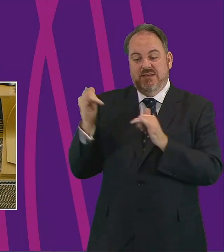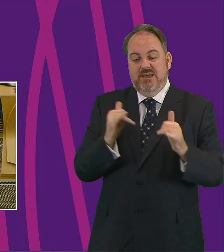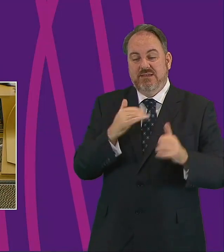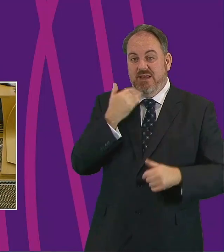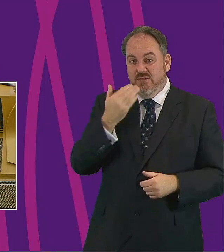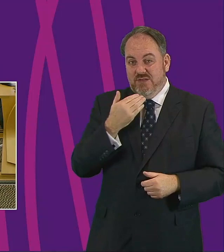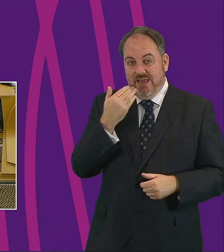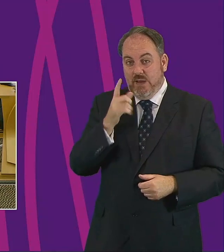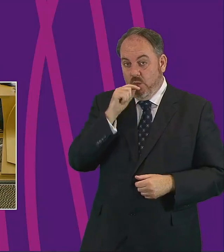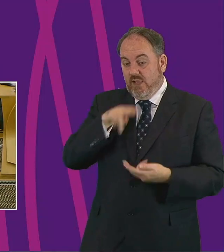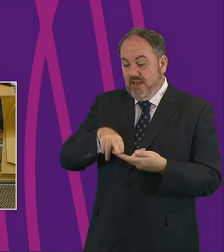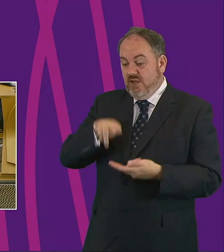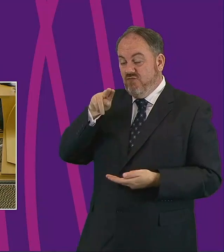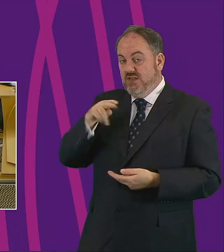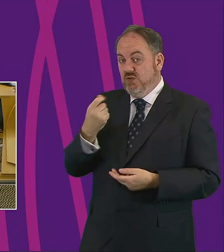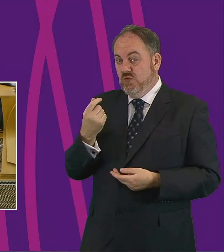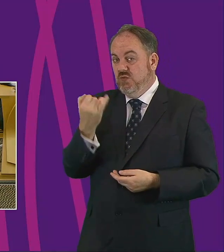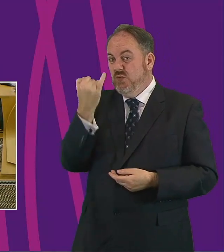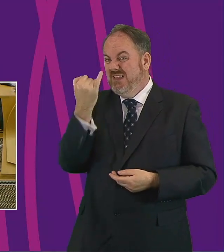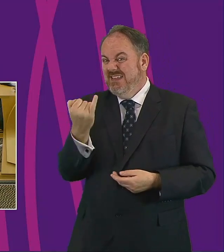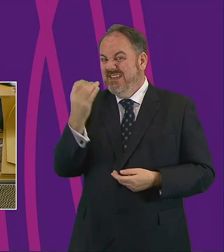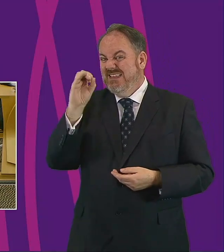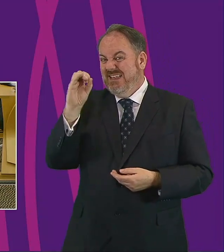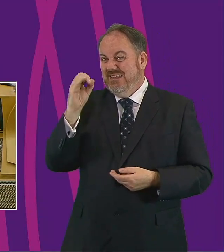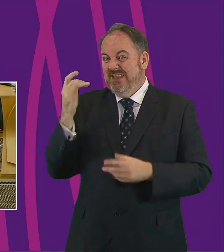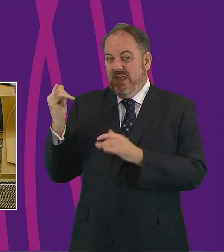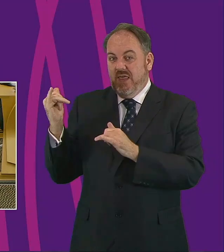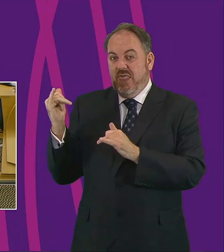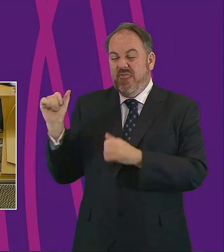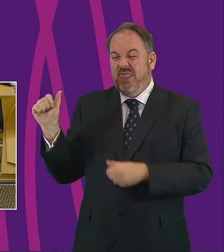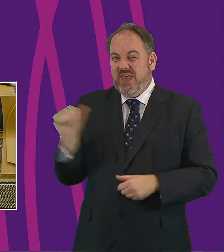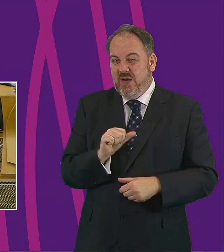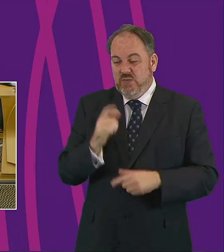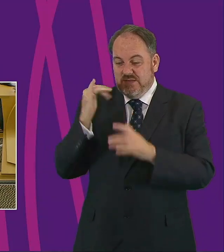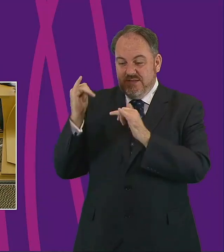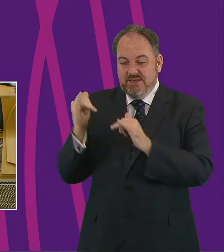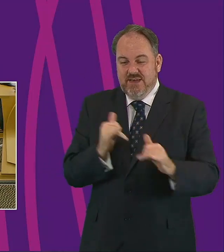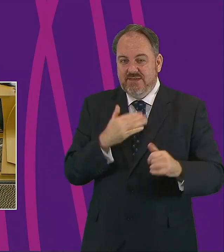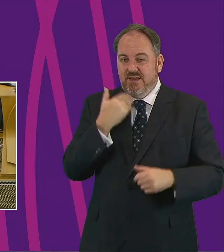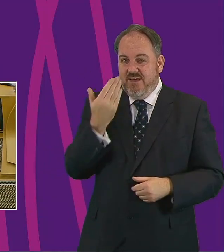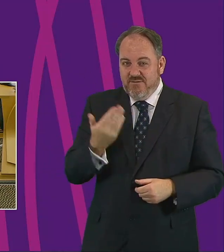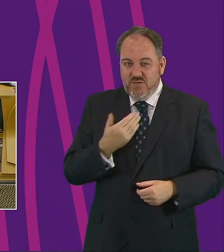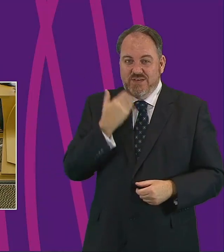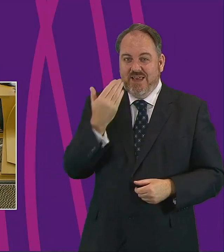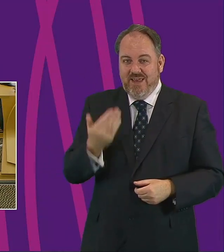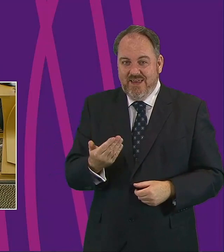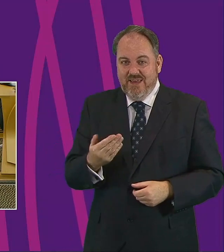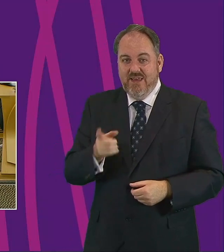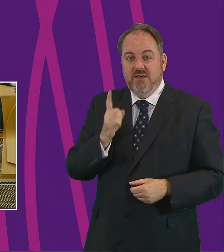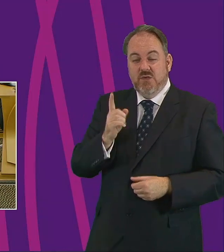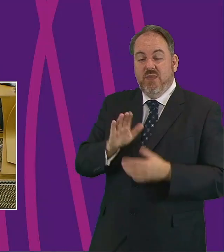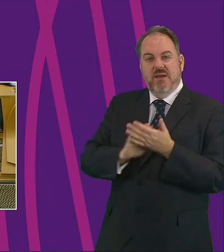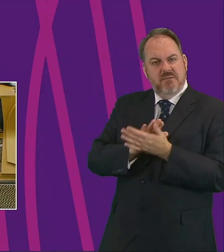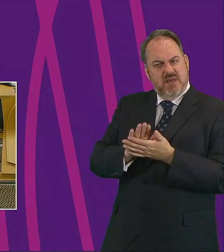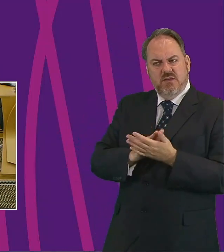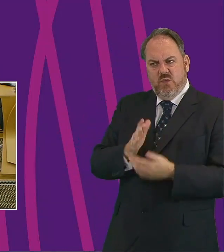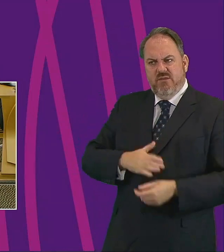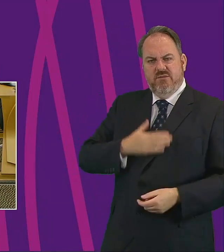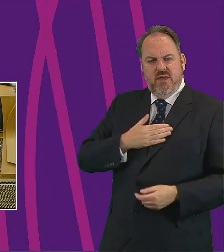to 60,000 approximately tests a day. So we have and are confident in the plans we have